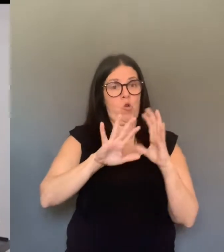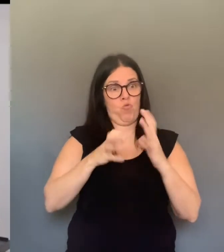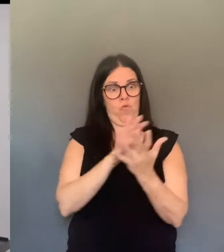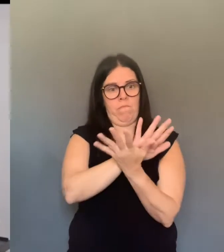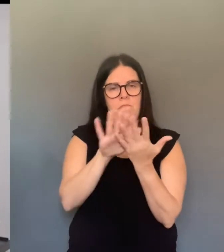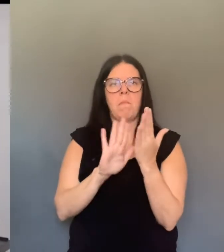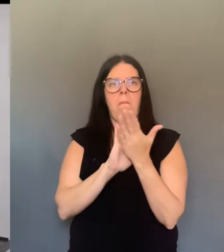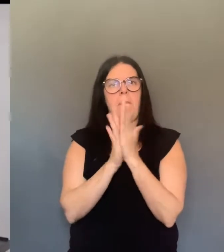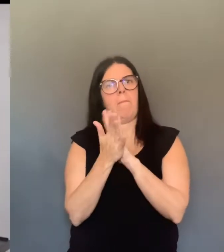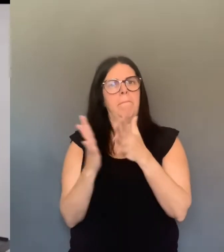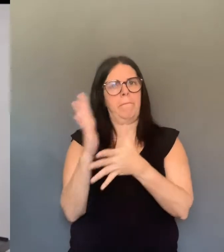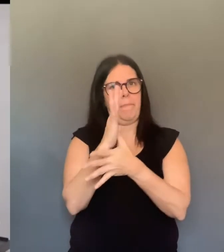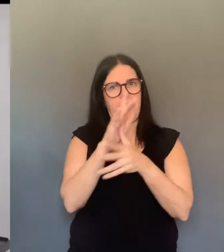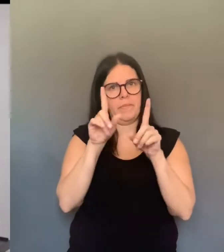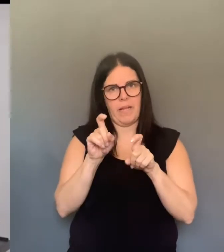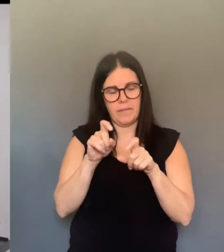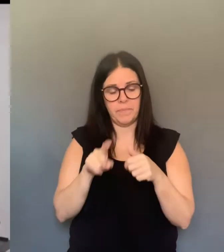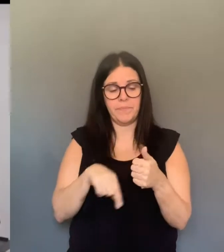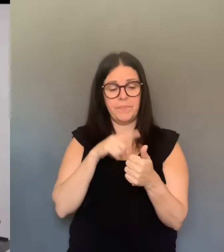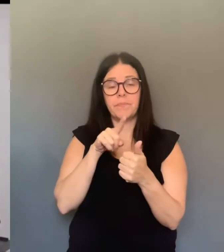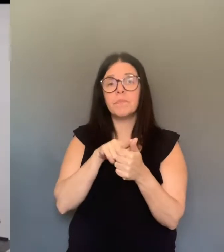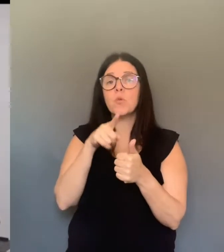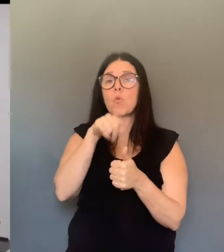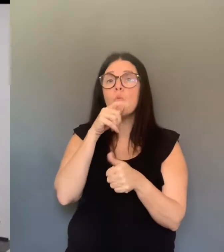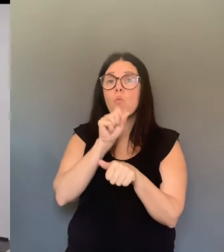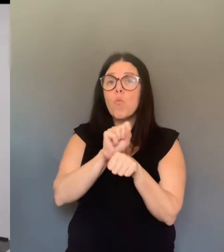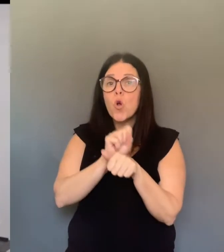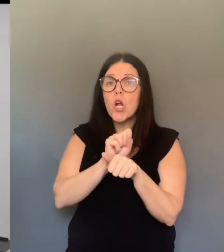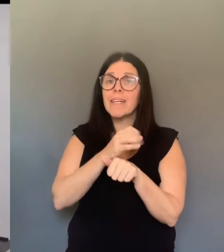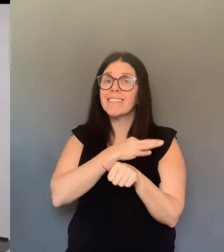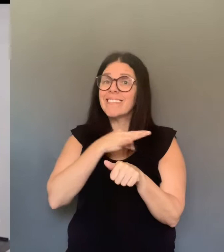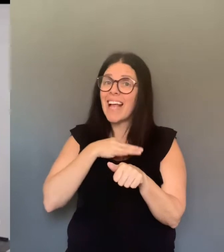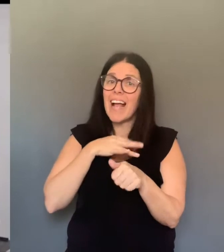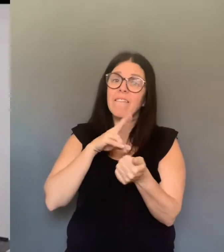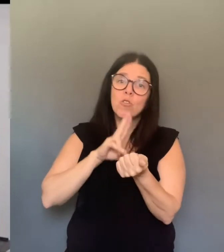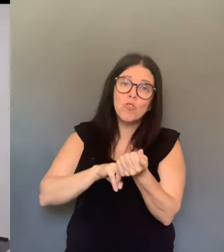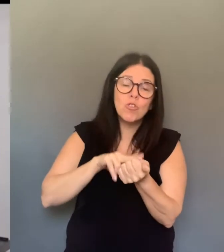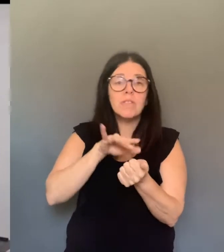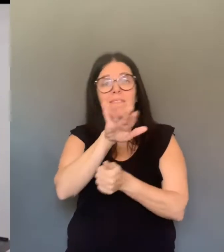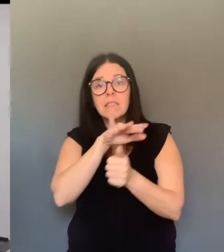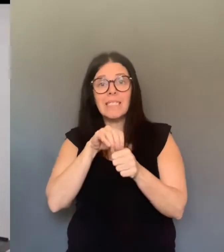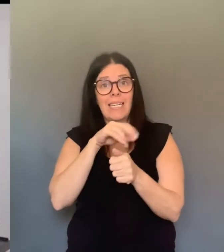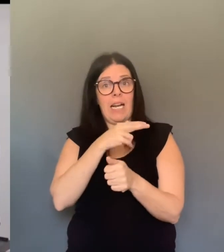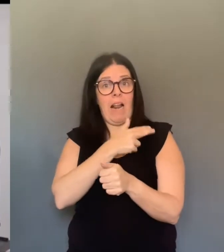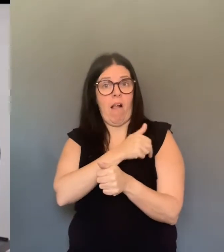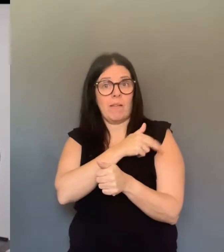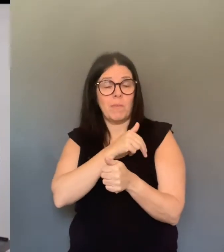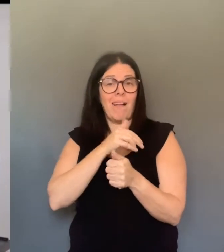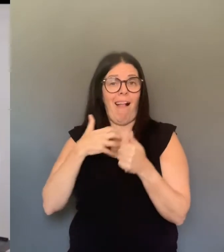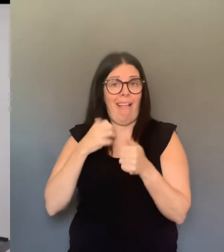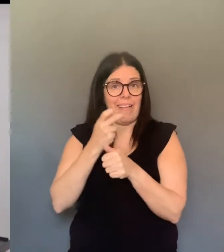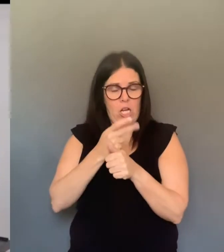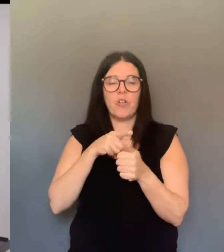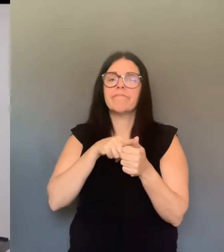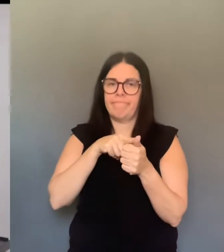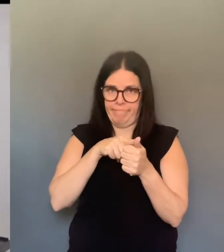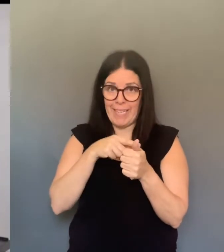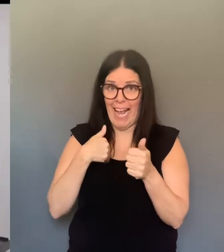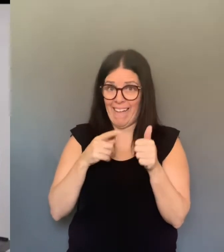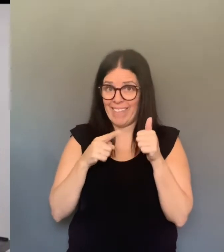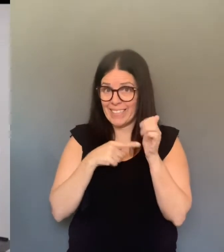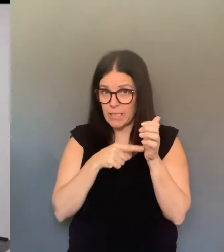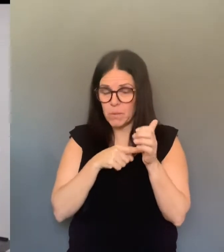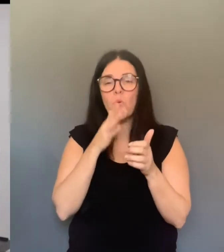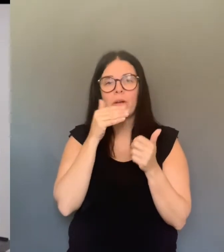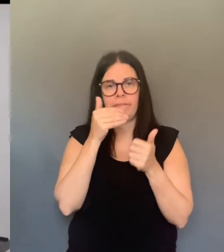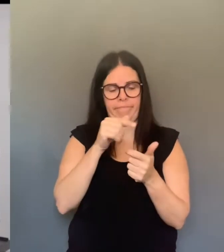isolated rural and/or Indigenous communities, symptomatic travelers identified at a point of entry to Canada. Please